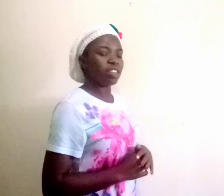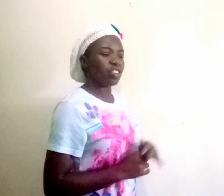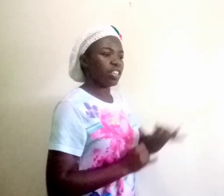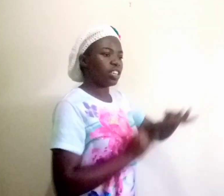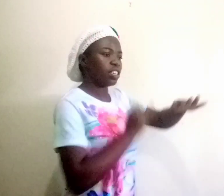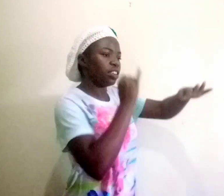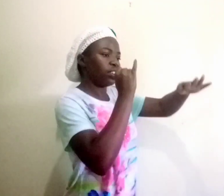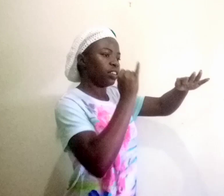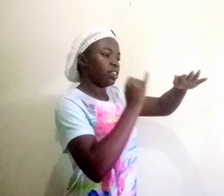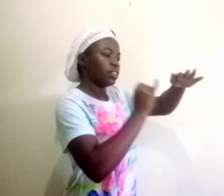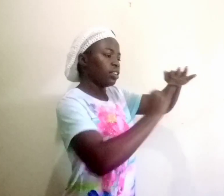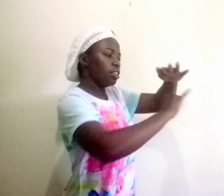J.